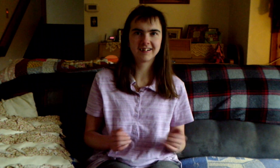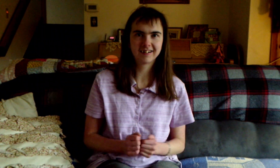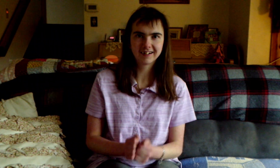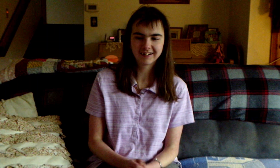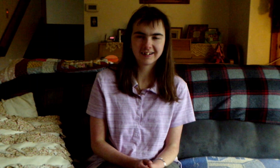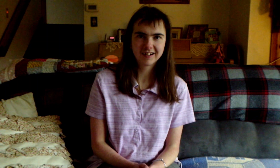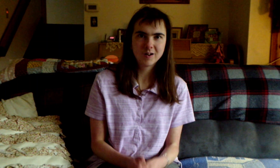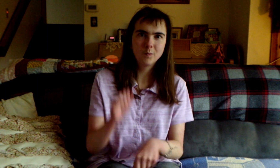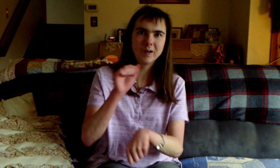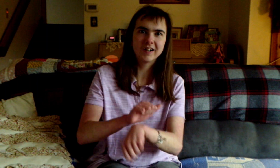Work.